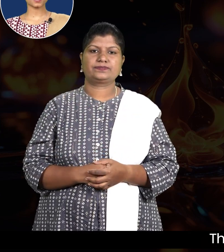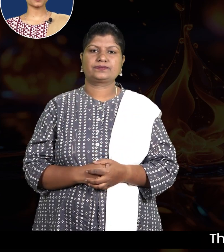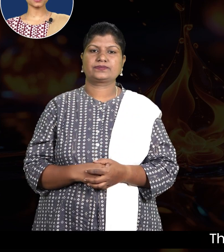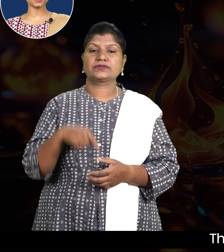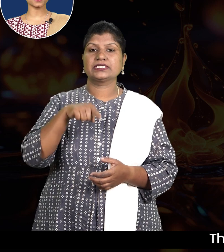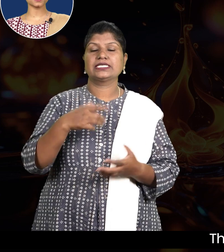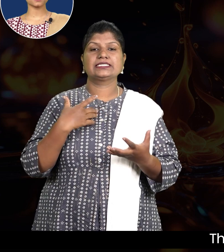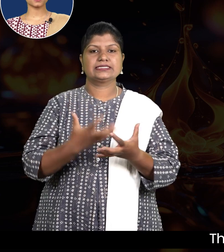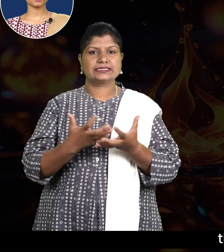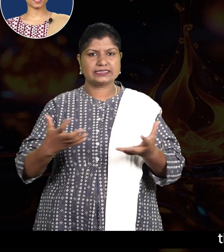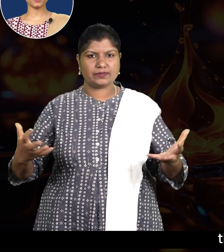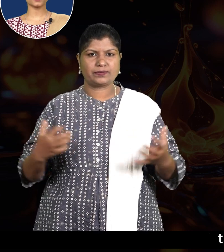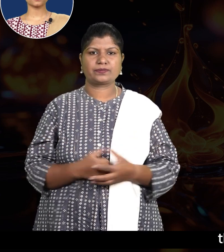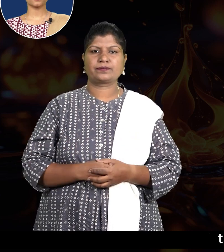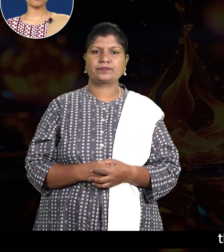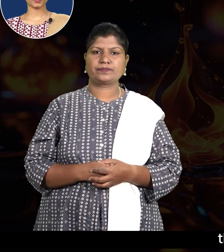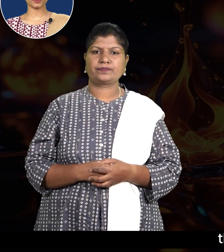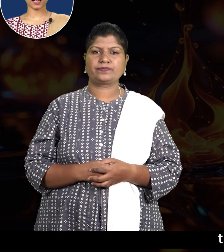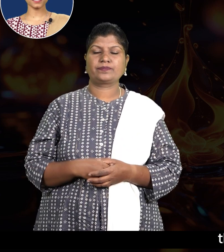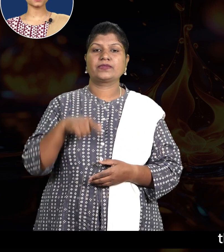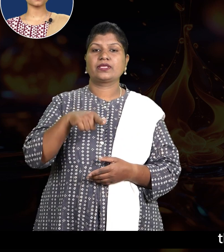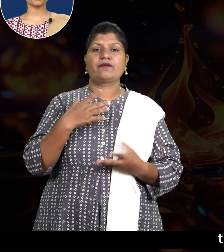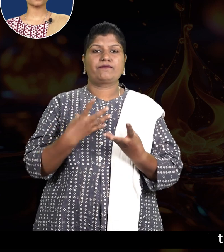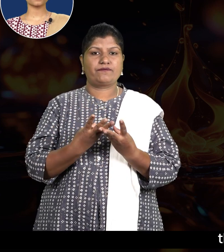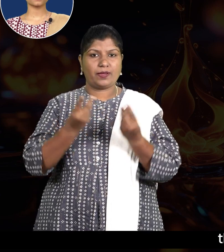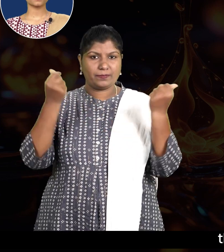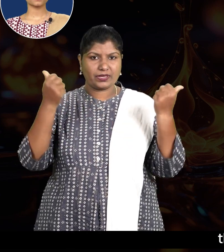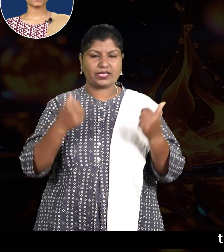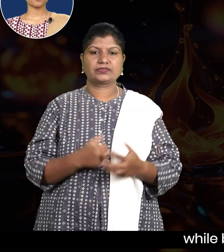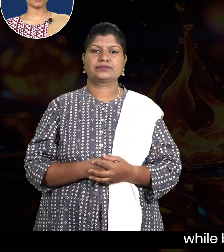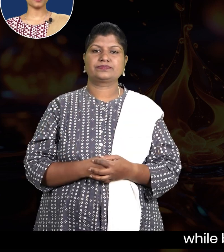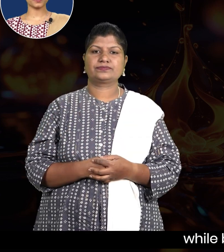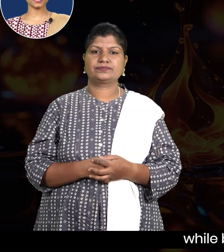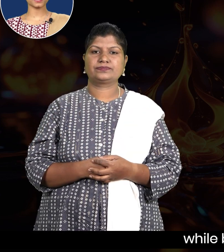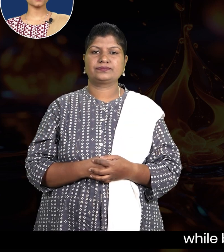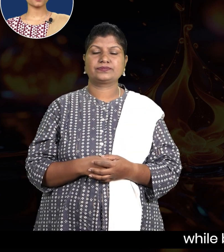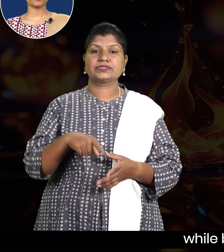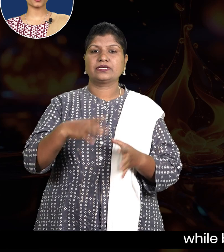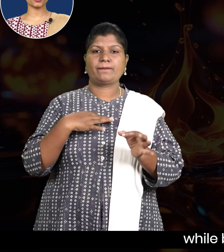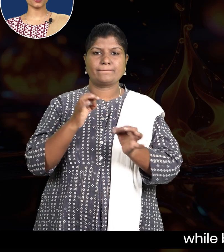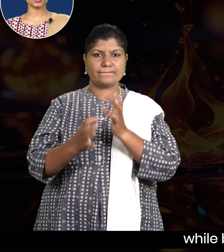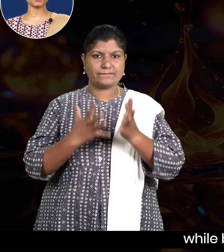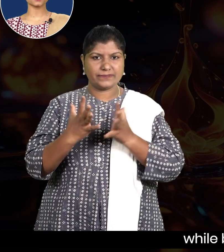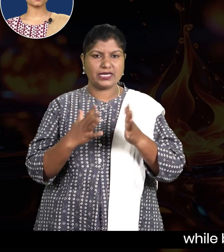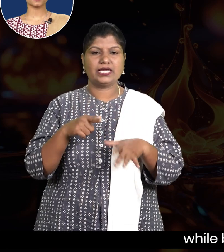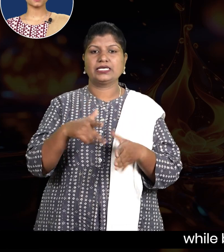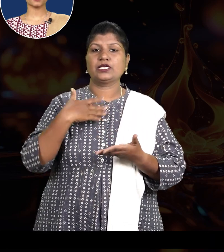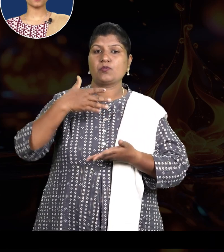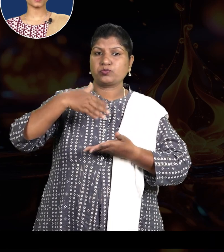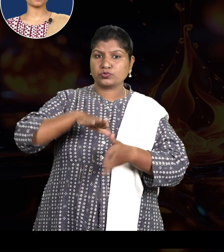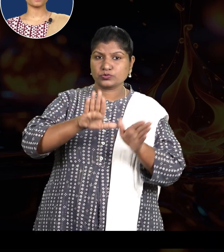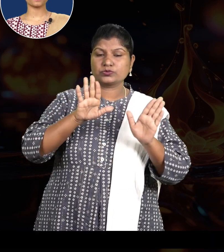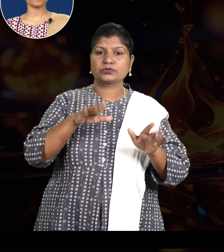The substances that vaporize while burning produces